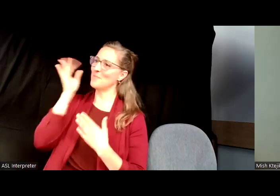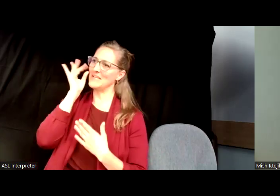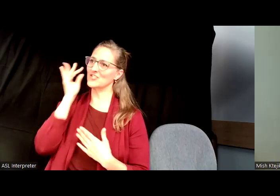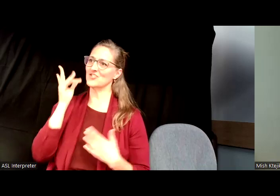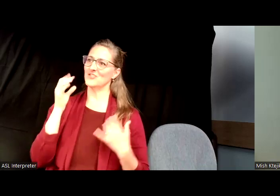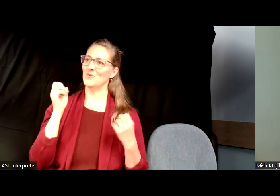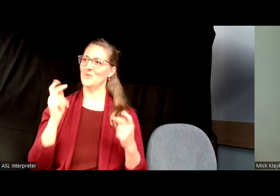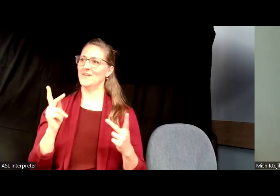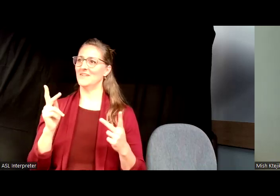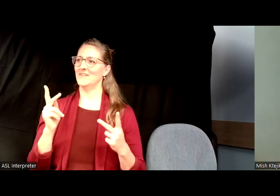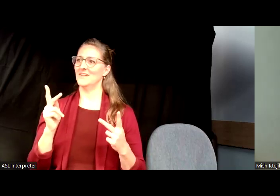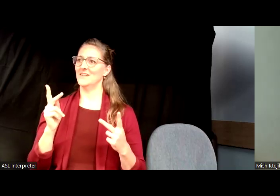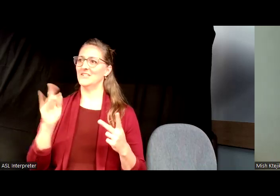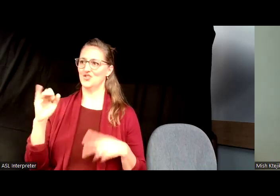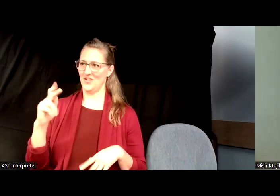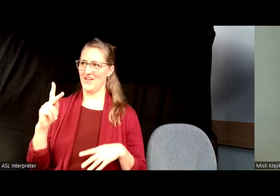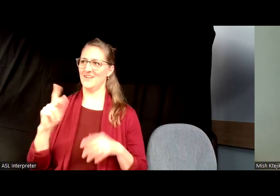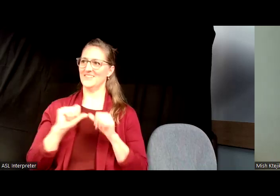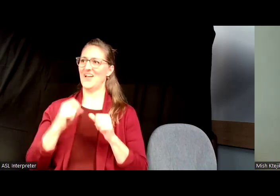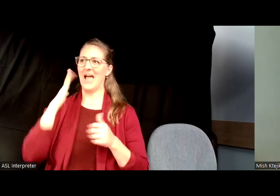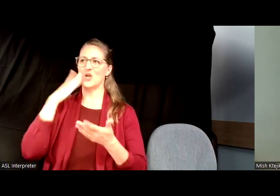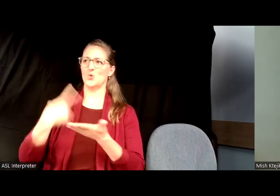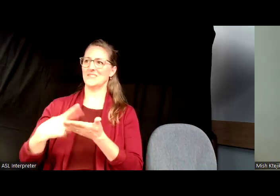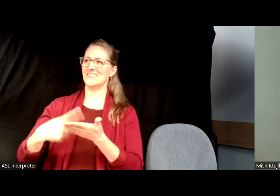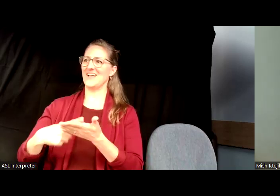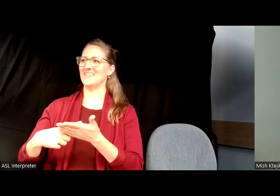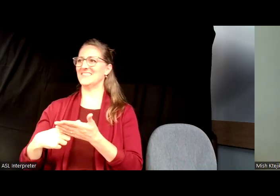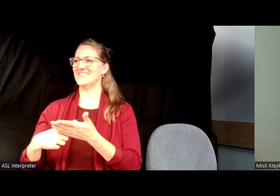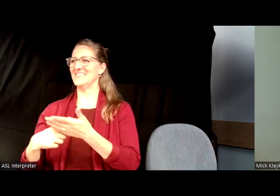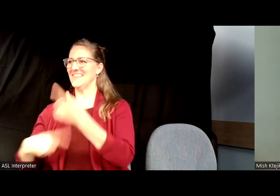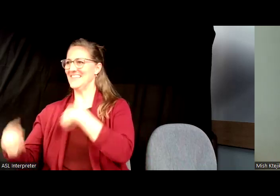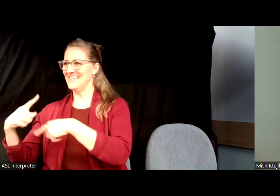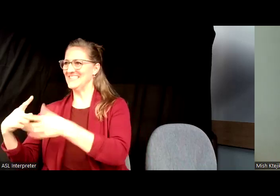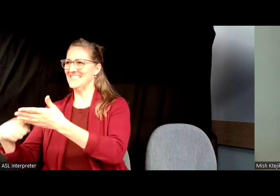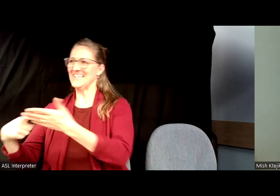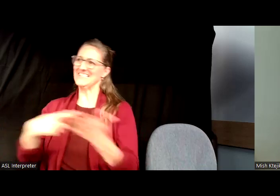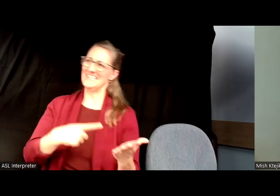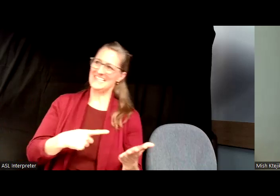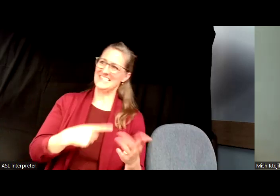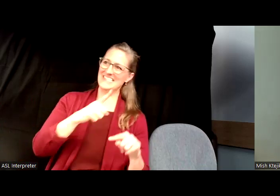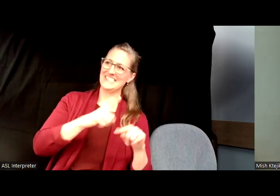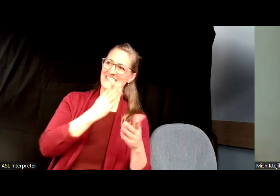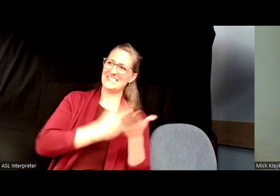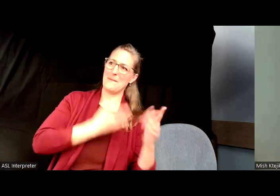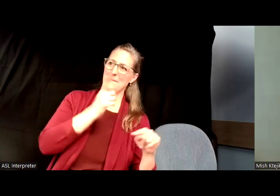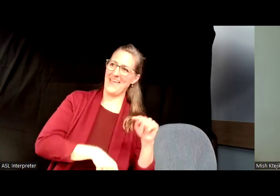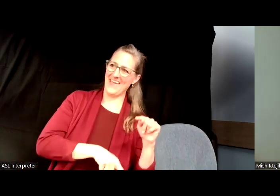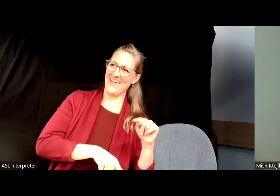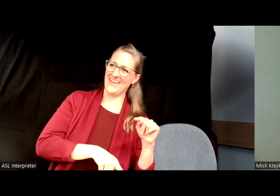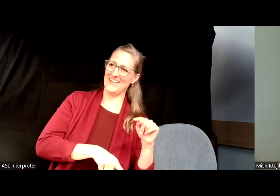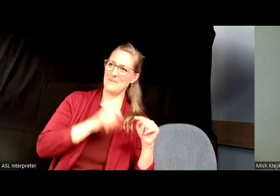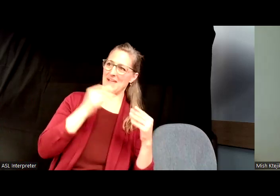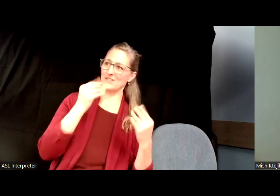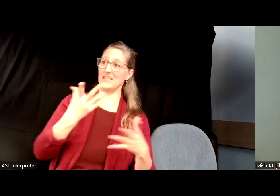Thank you, Mish. Thank you. This is Jack. I know that there's things that we can't discuss yet unless we finish